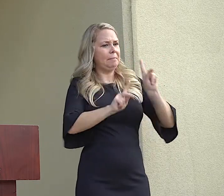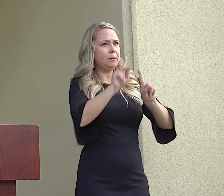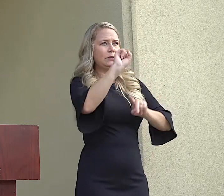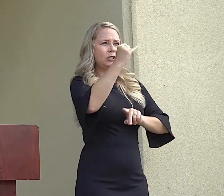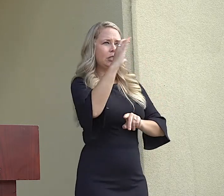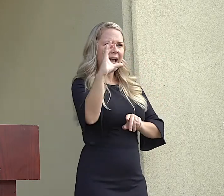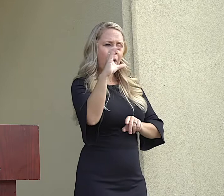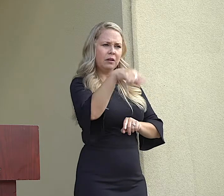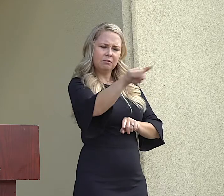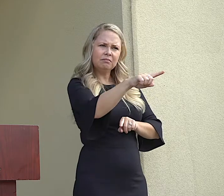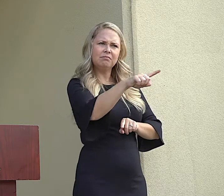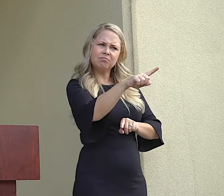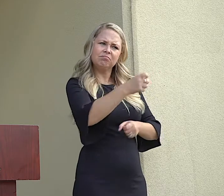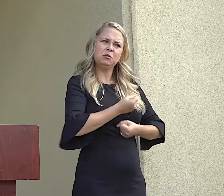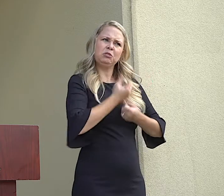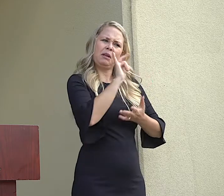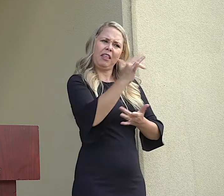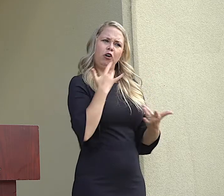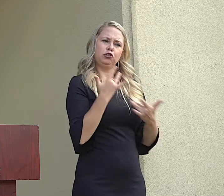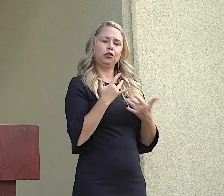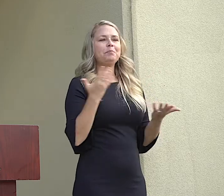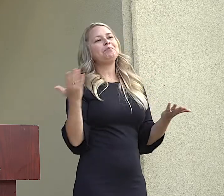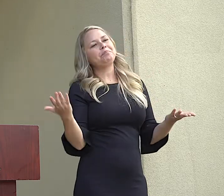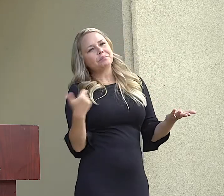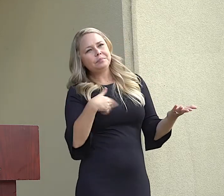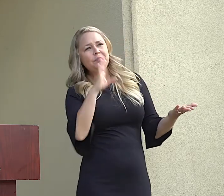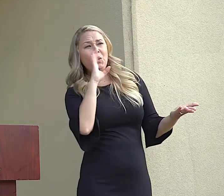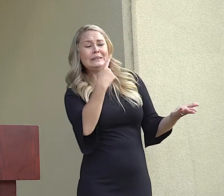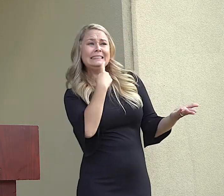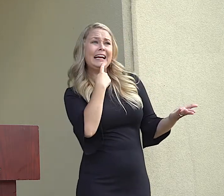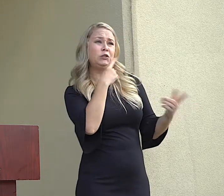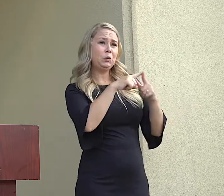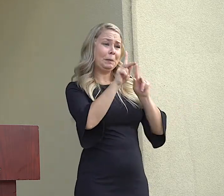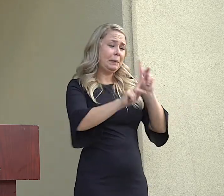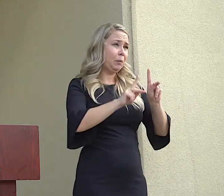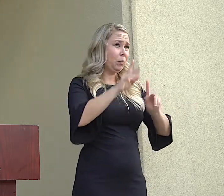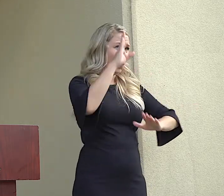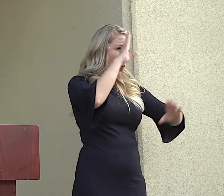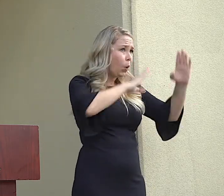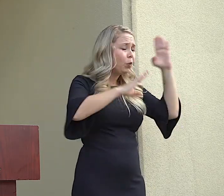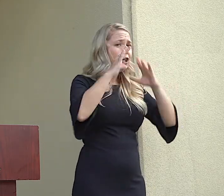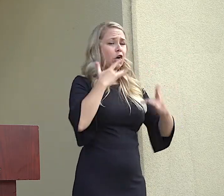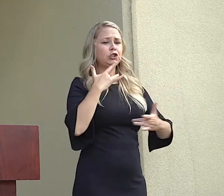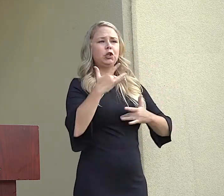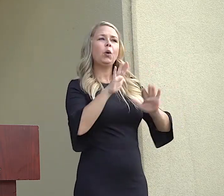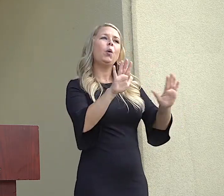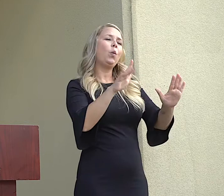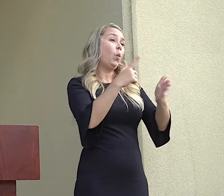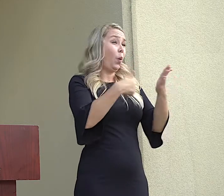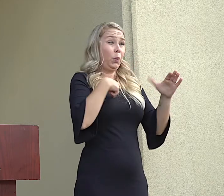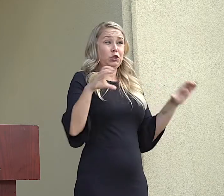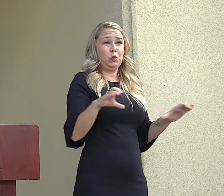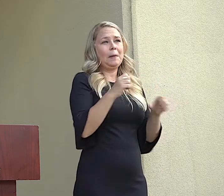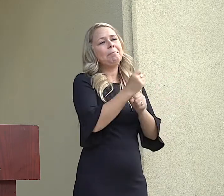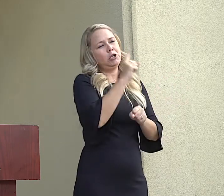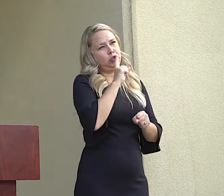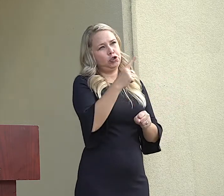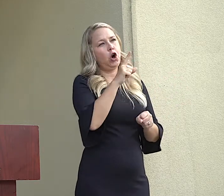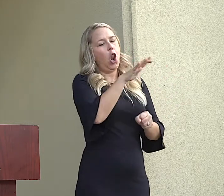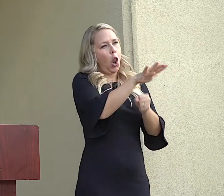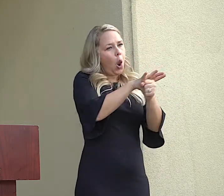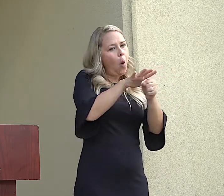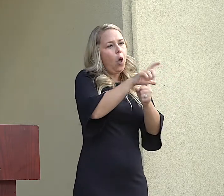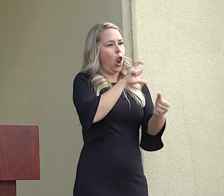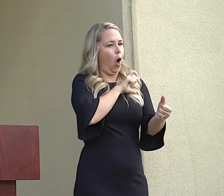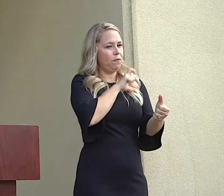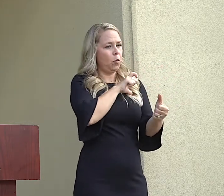St. Johns County that express that concern? Sure. What I would say to the people who are worried about that or concerned is what we're doing is making sure with local law enforcement